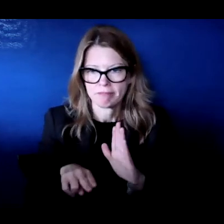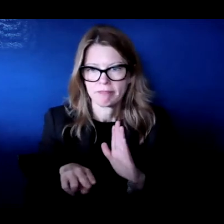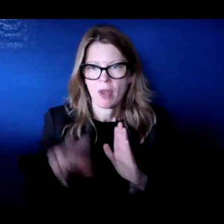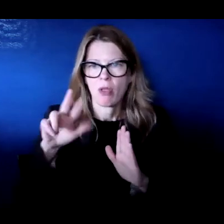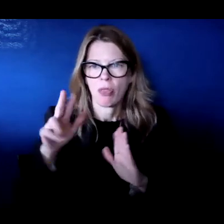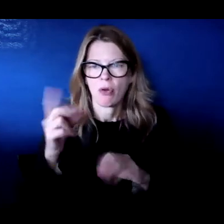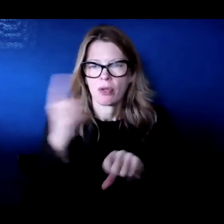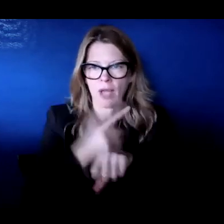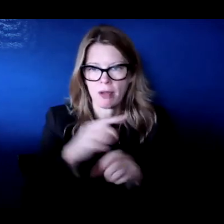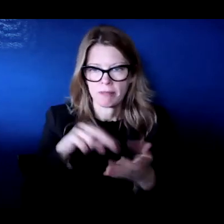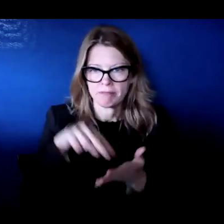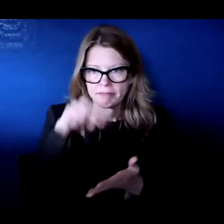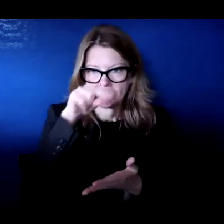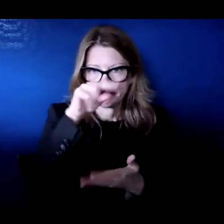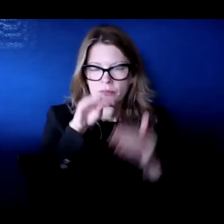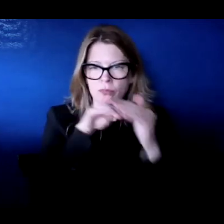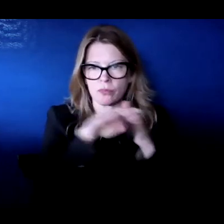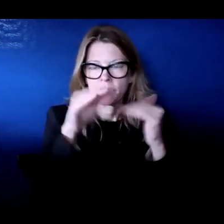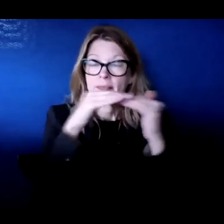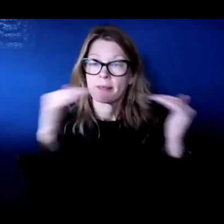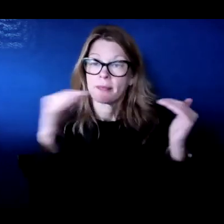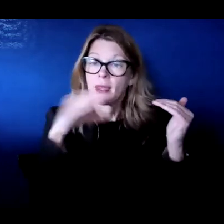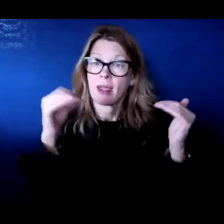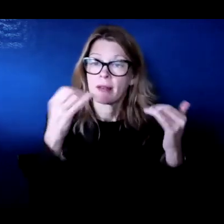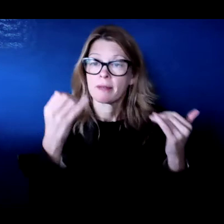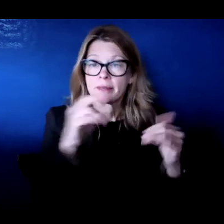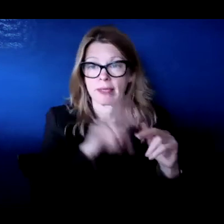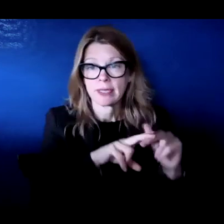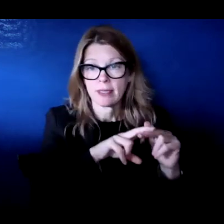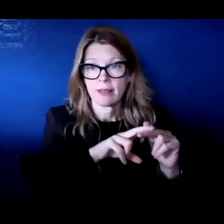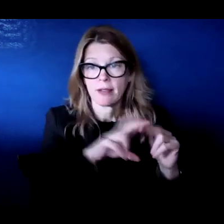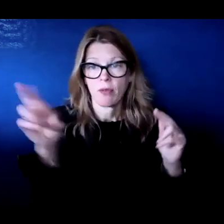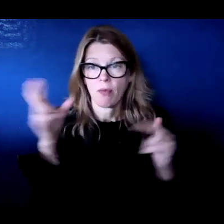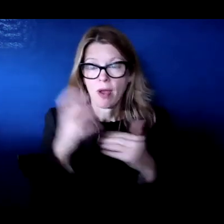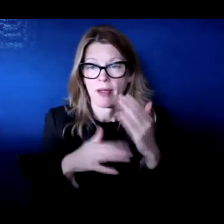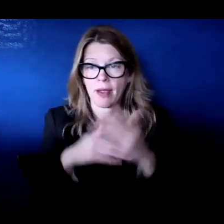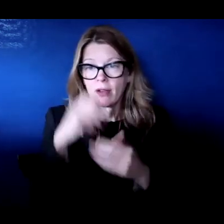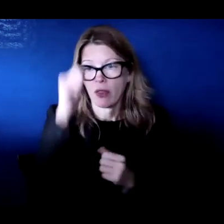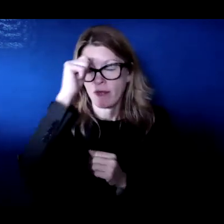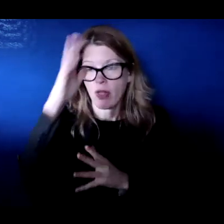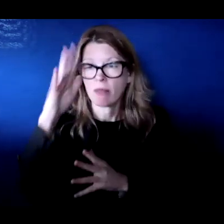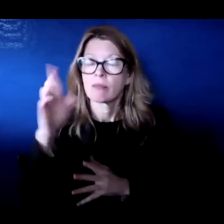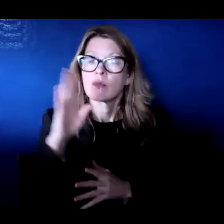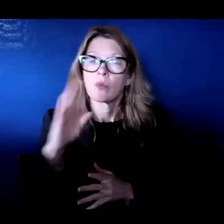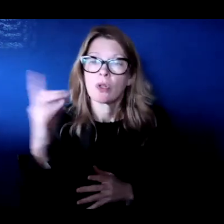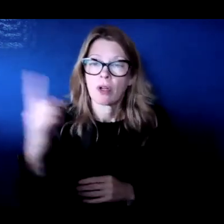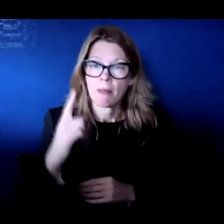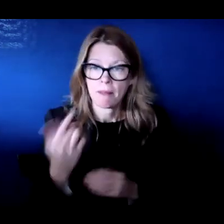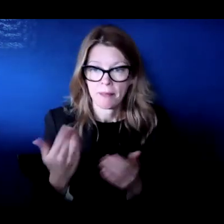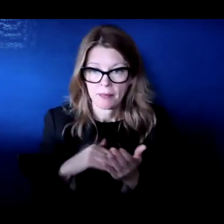ascended into heaven and is seated at the right hand of the Father. He will come again to judge the living and the